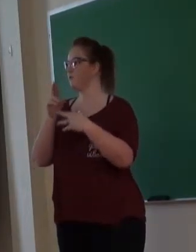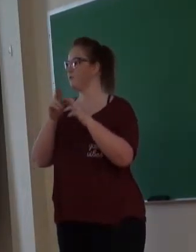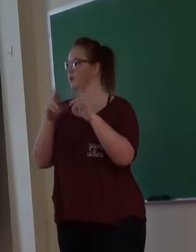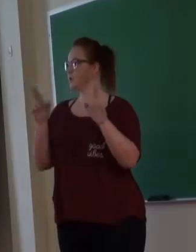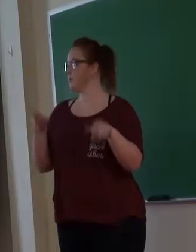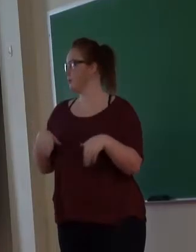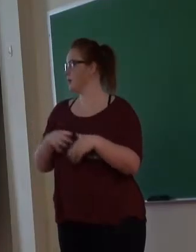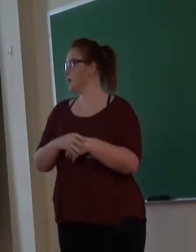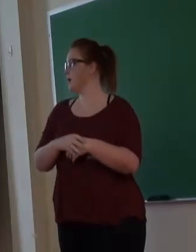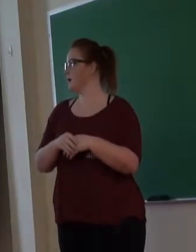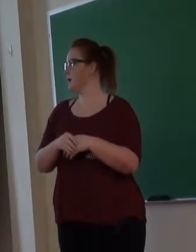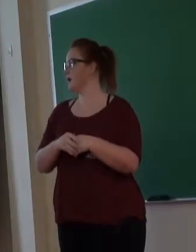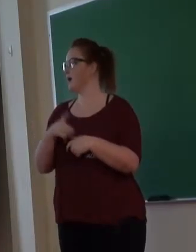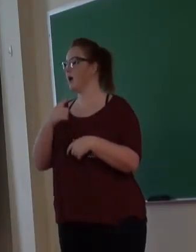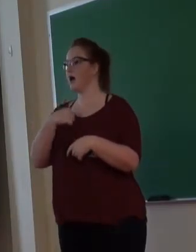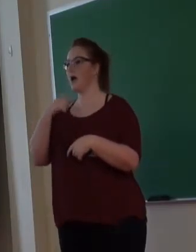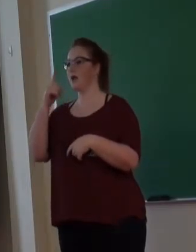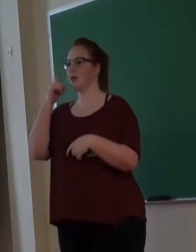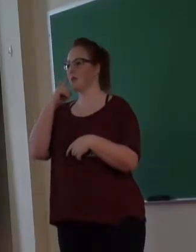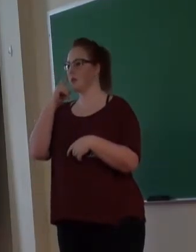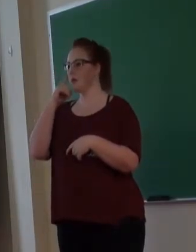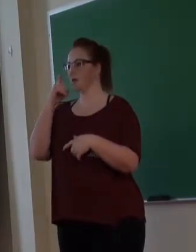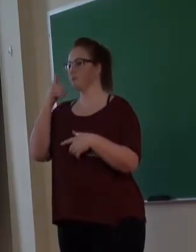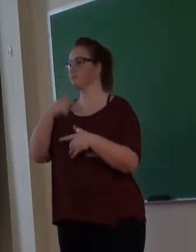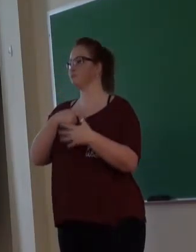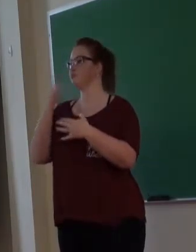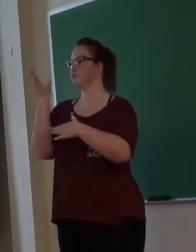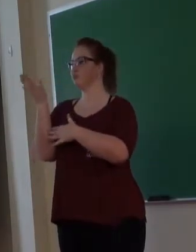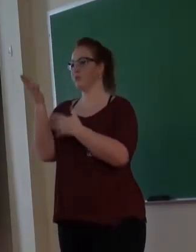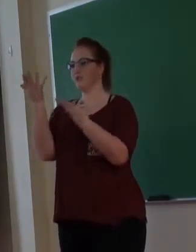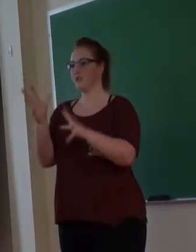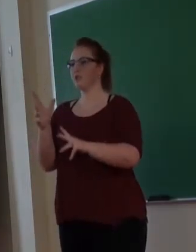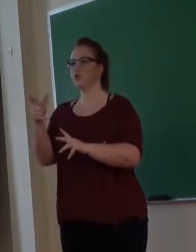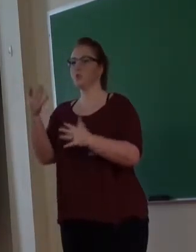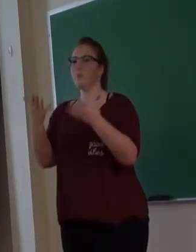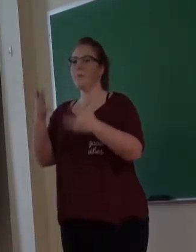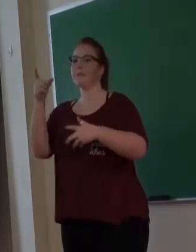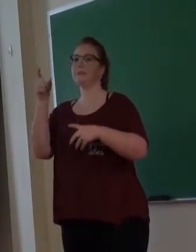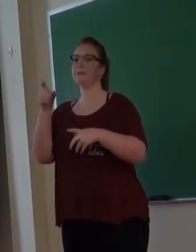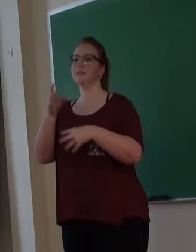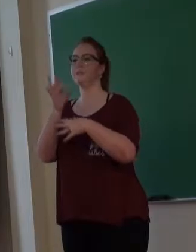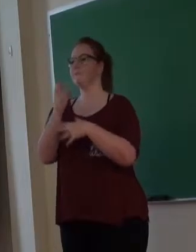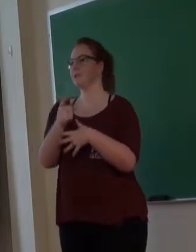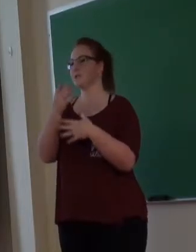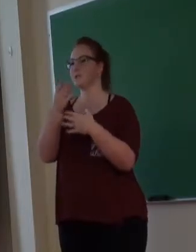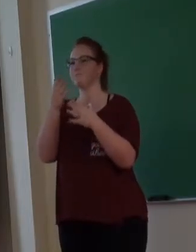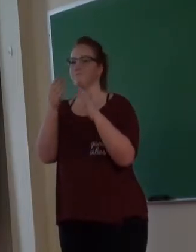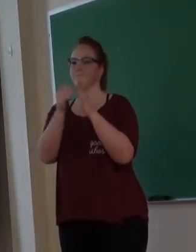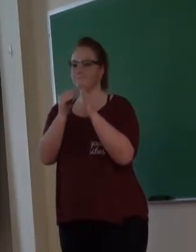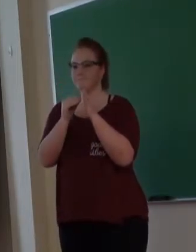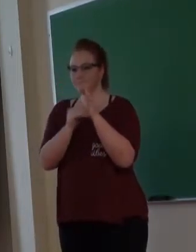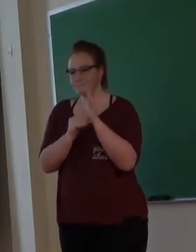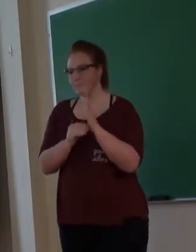still convinced that after this presentation, there might be some updates or some changes that you want to make. Those of you